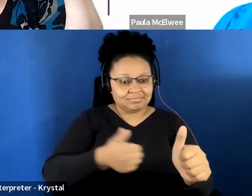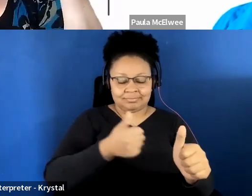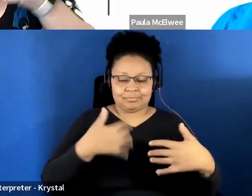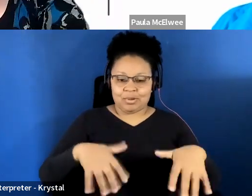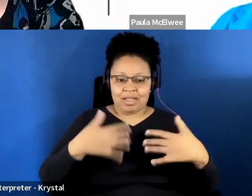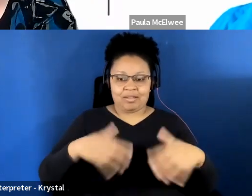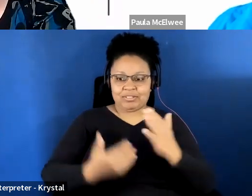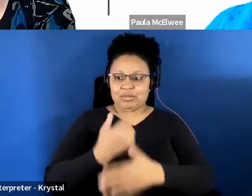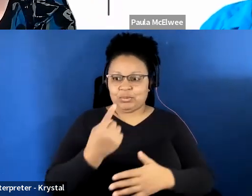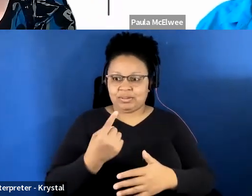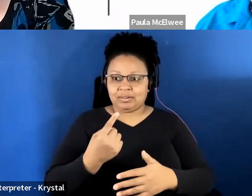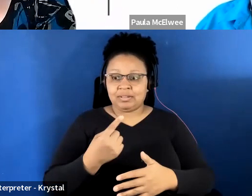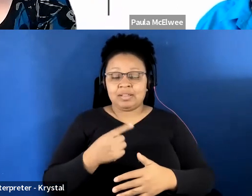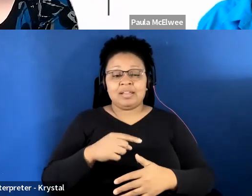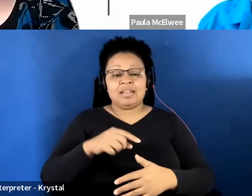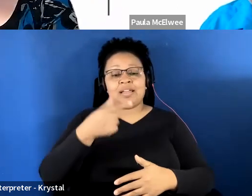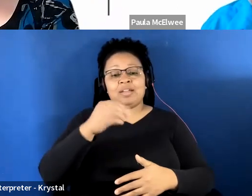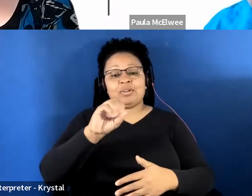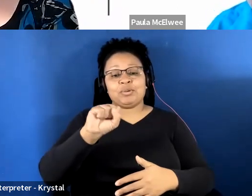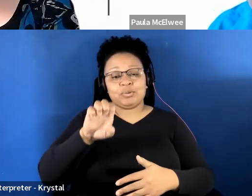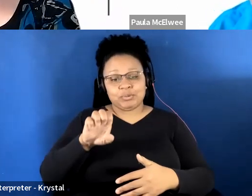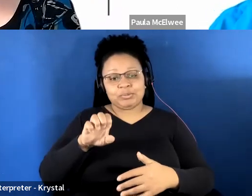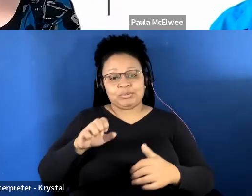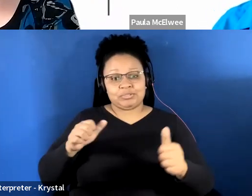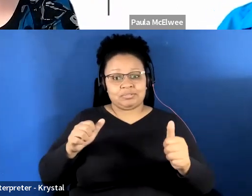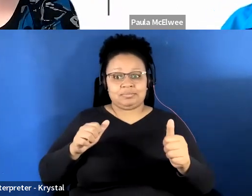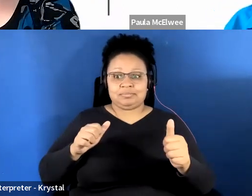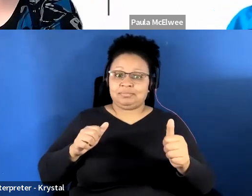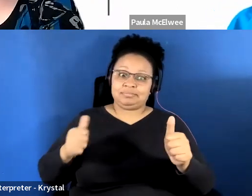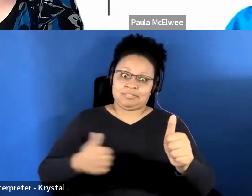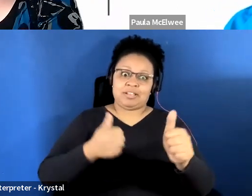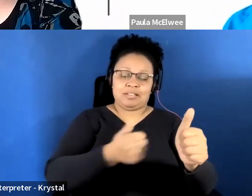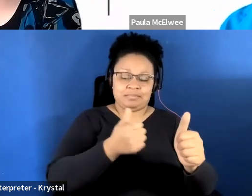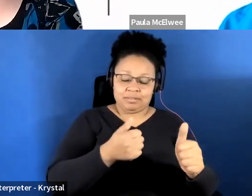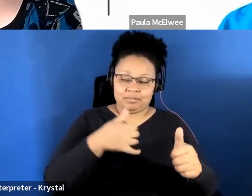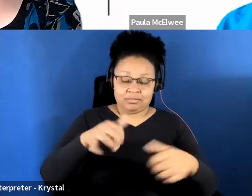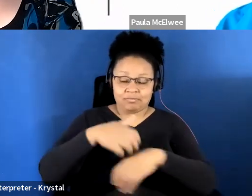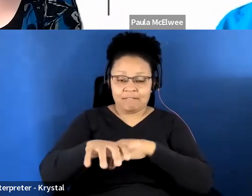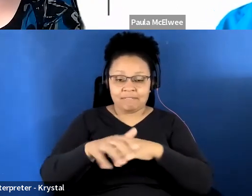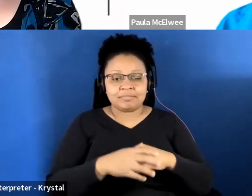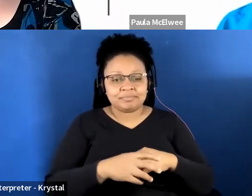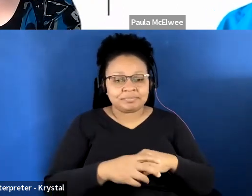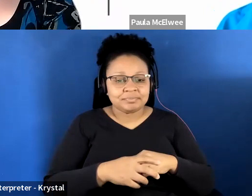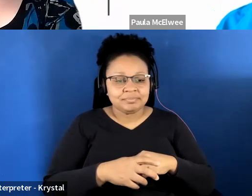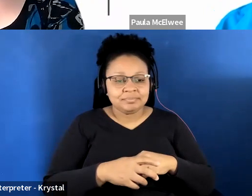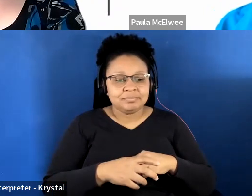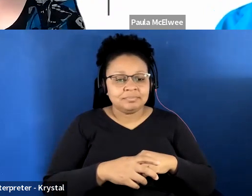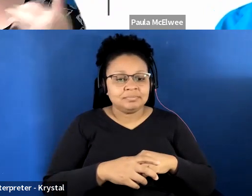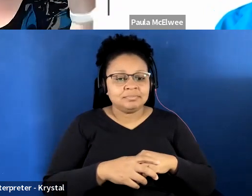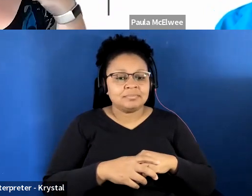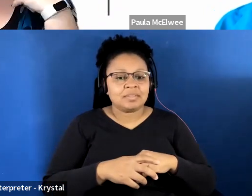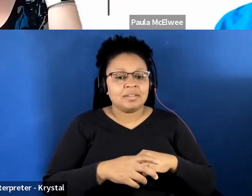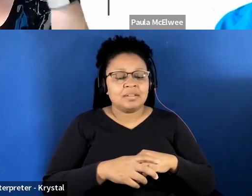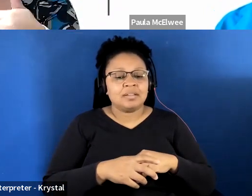I've been chased by a goose, but not a bull. Gooses are rough. That's true. So